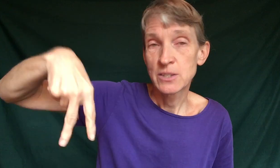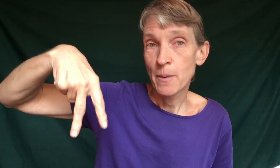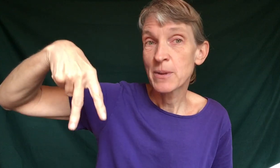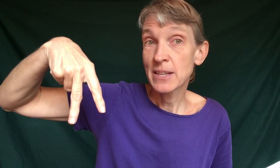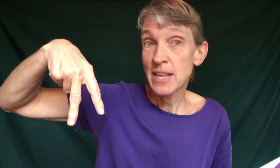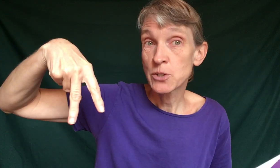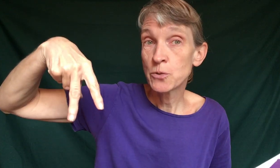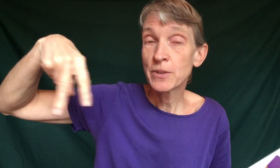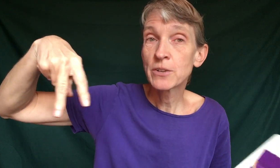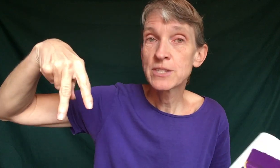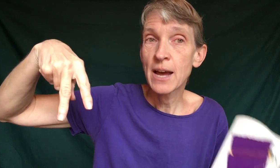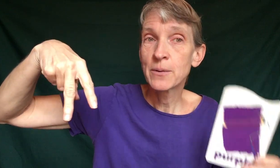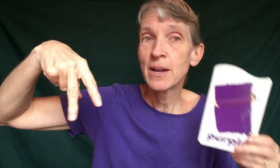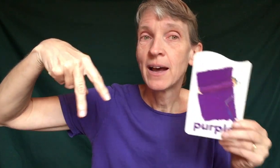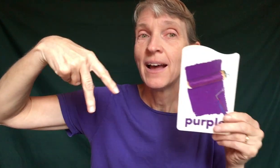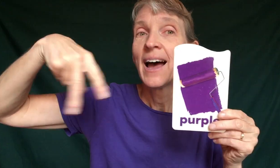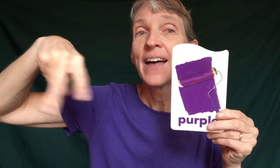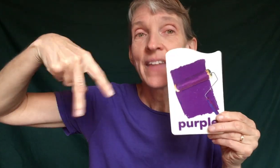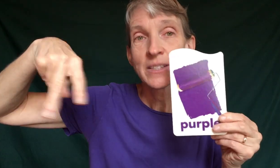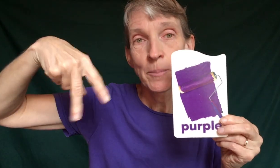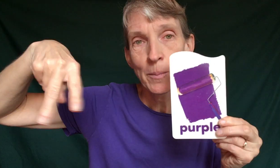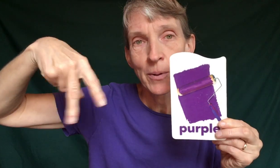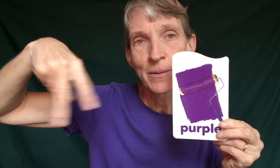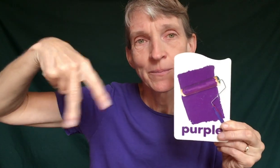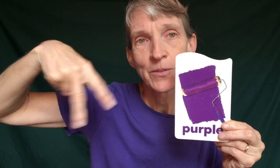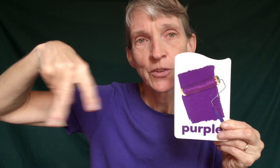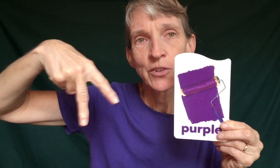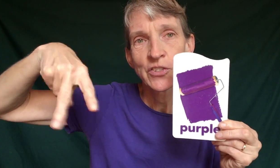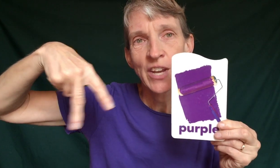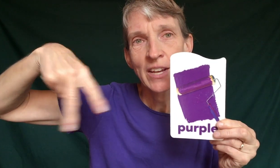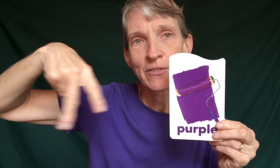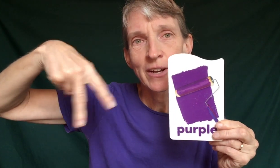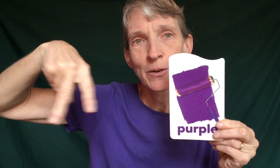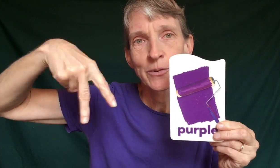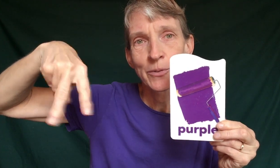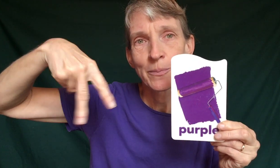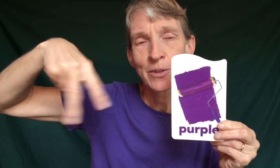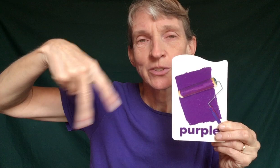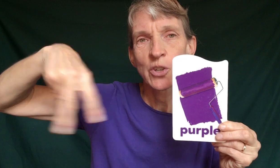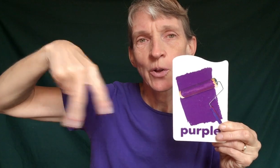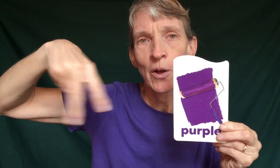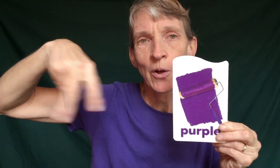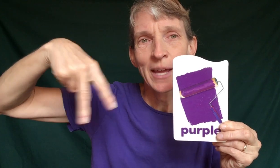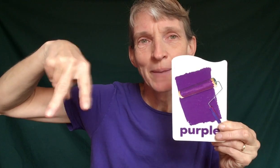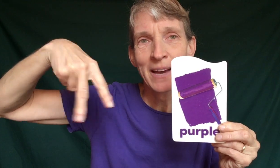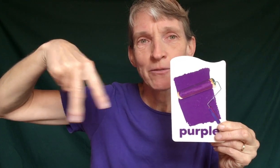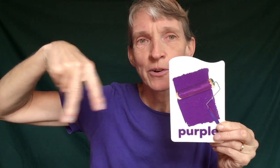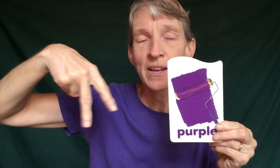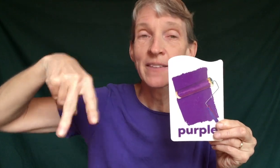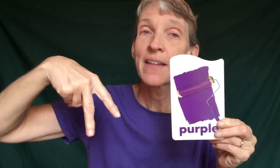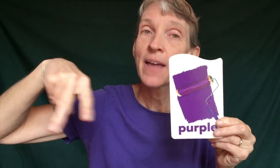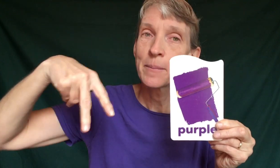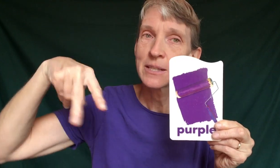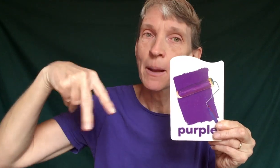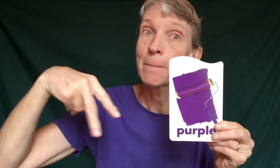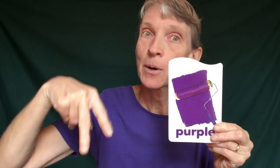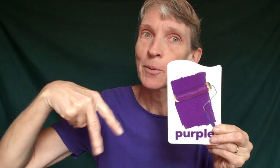remember, that's that two fingers down, and that's purple. So you just shake your fingers, you show whole hand back and forth like that. That means